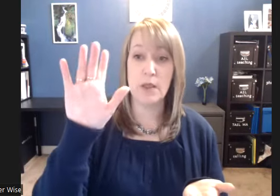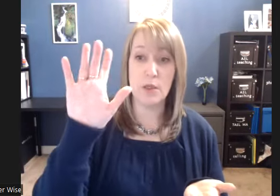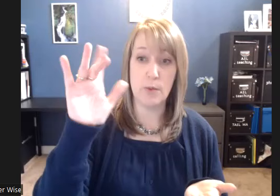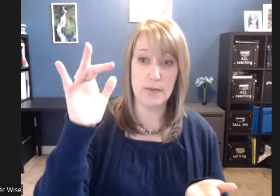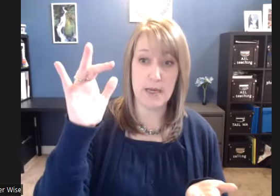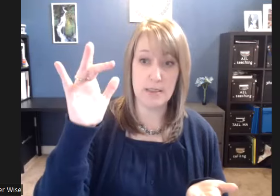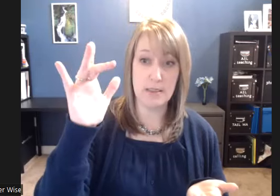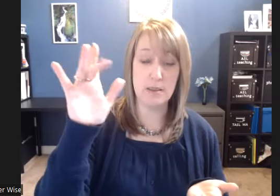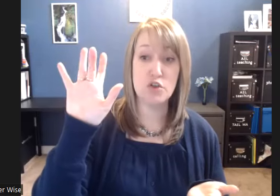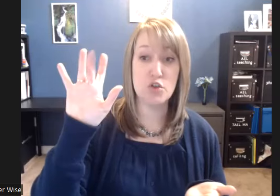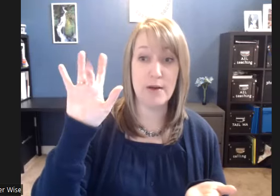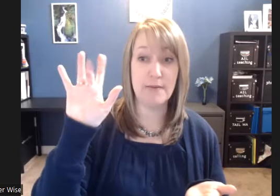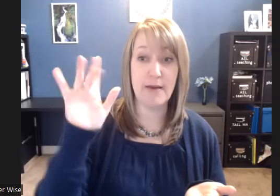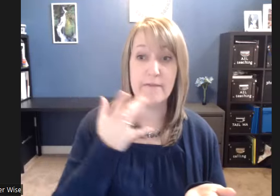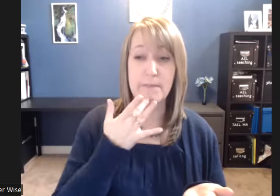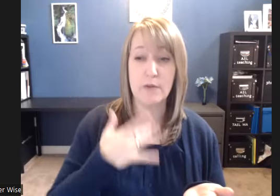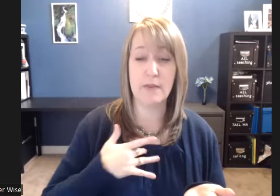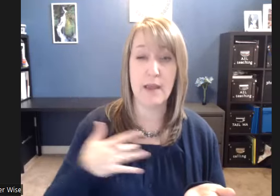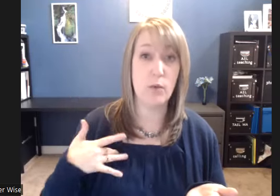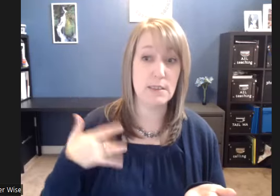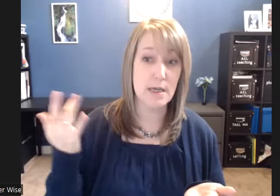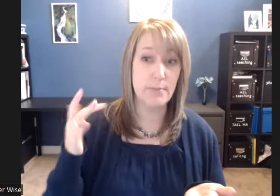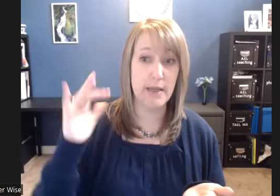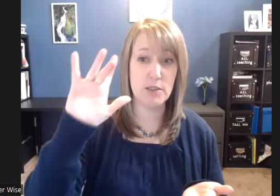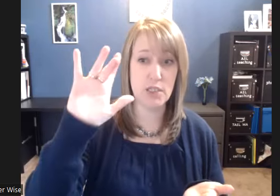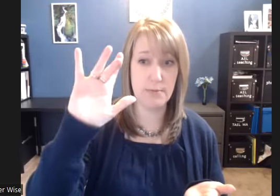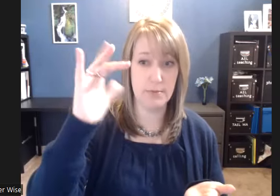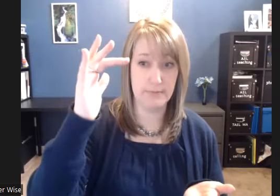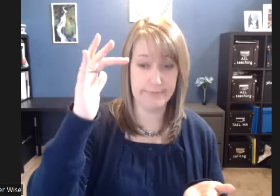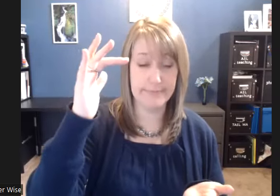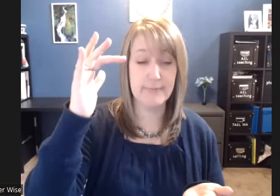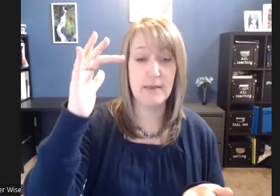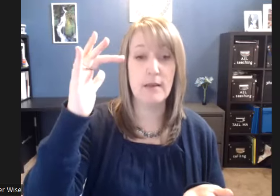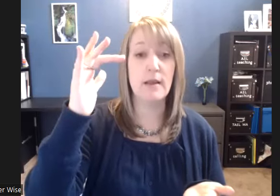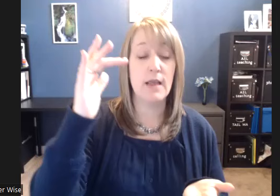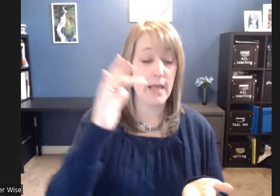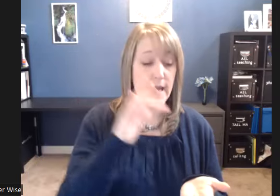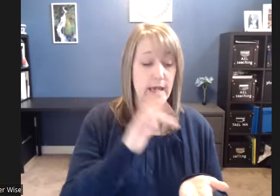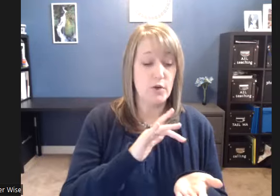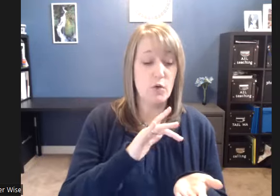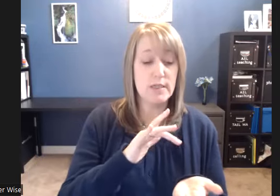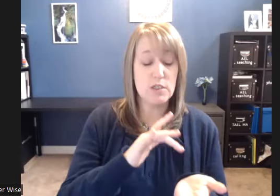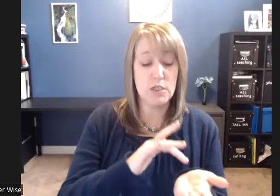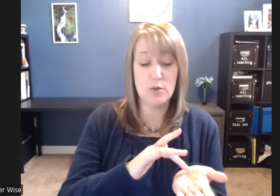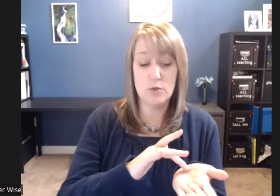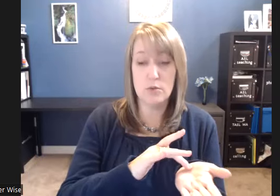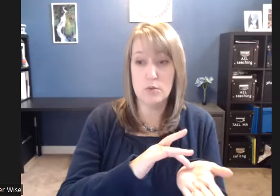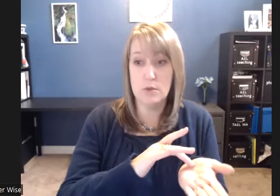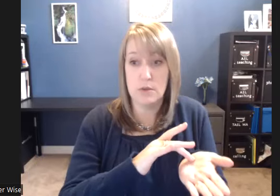You want that 25 birthday, what's up hand shape. And you're going to